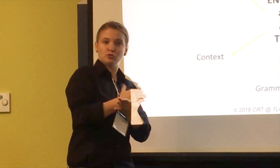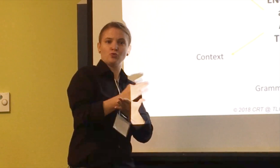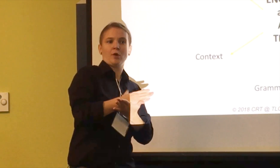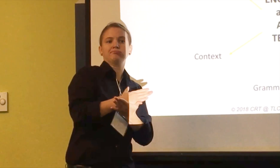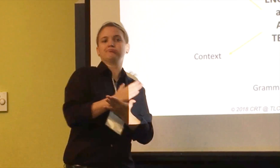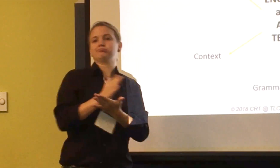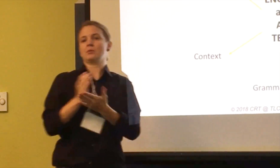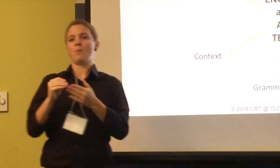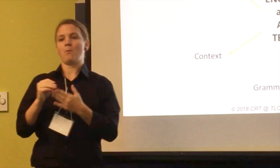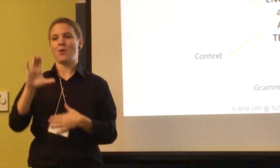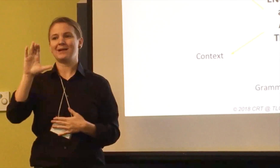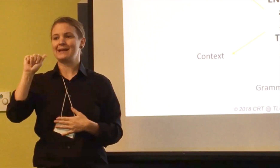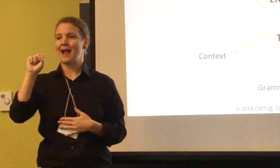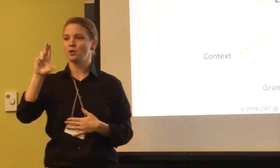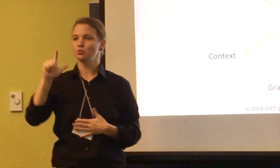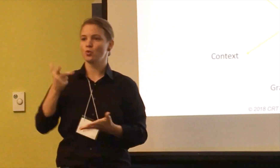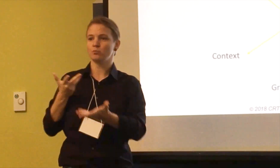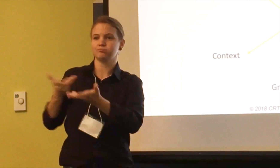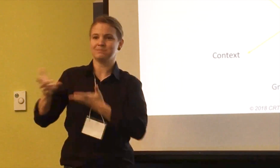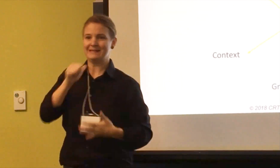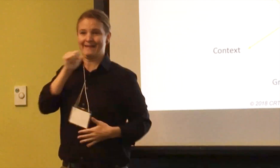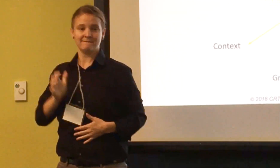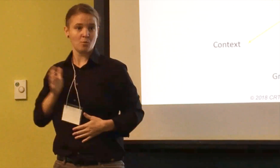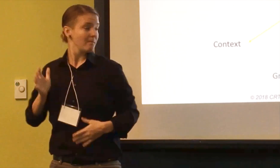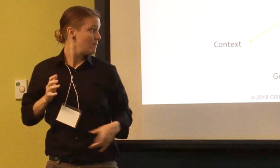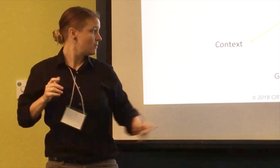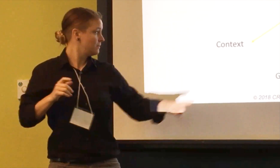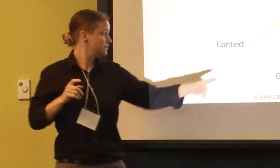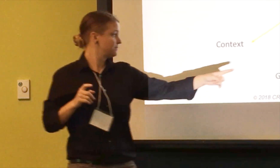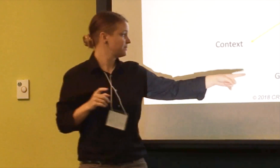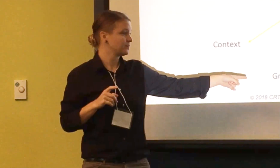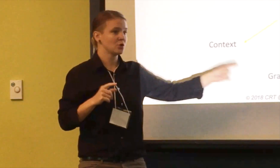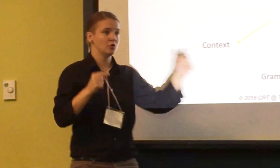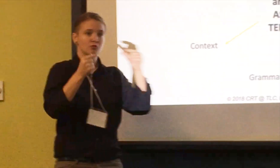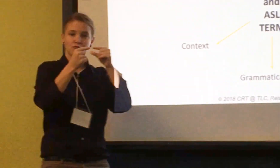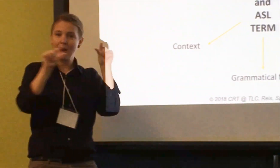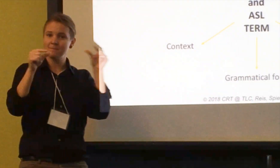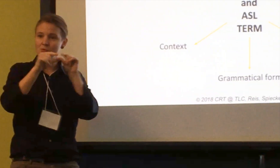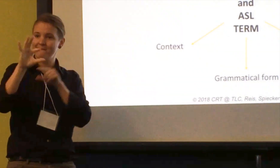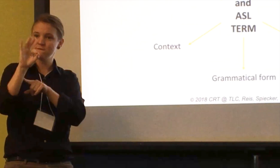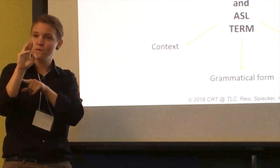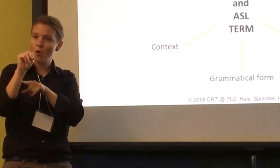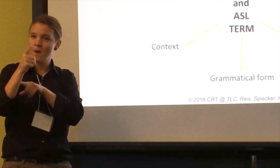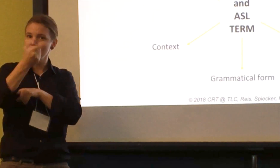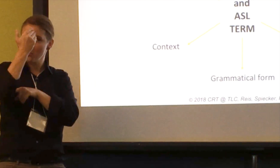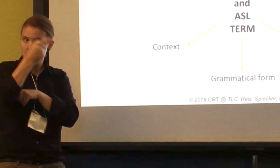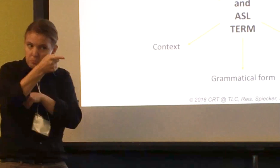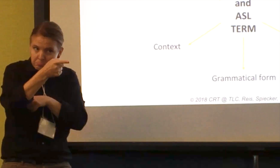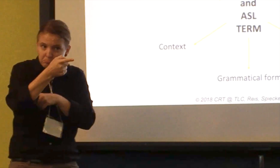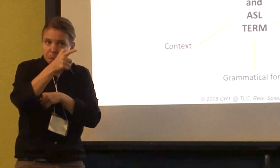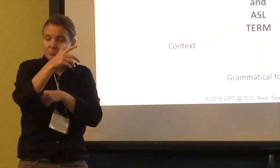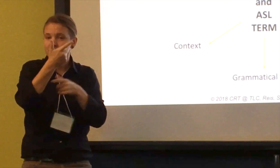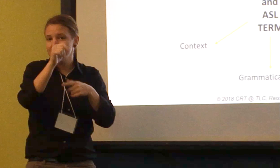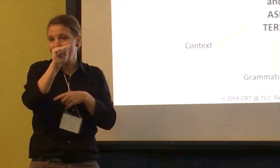or metaphorical associations. Register, you know, whether a term is more conversational or more